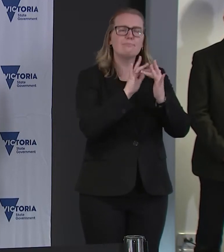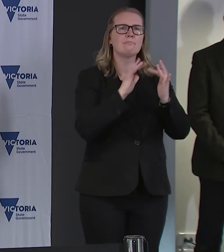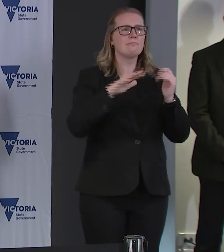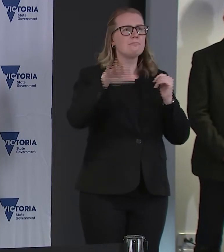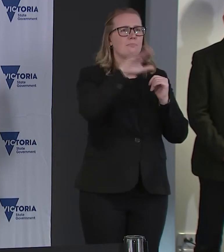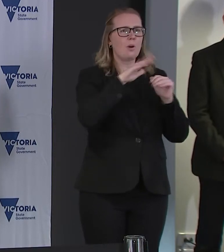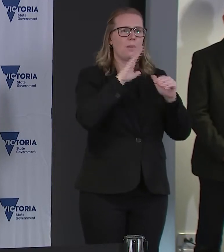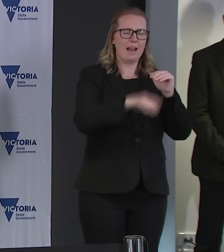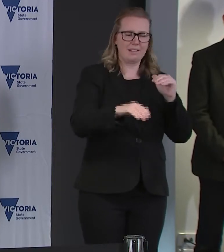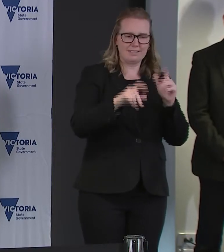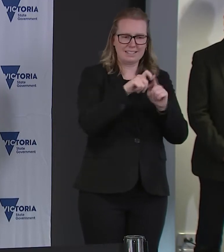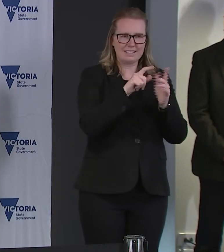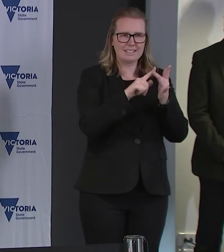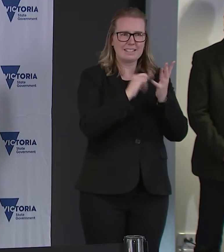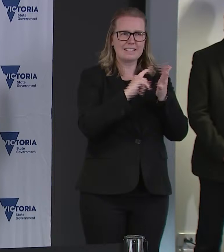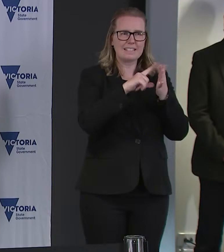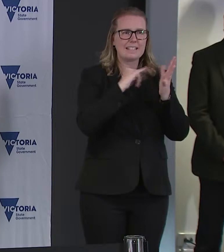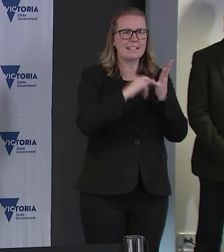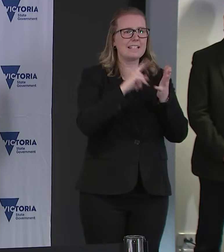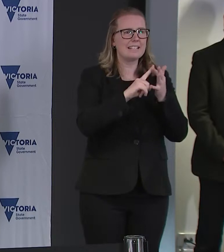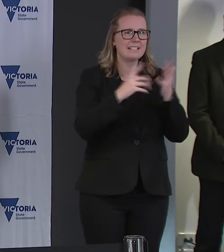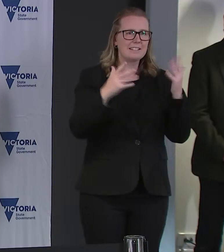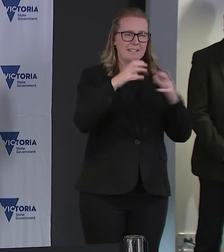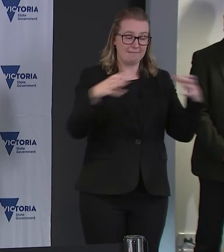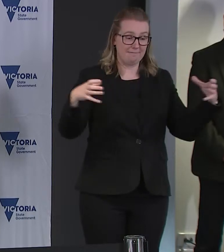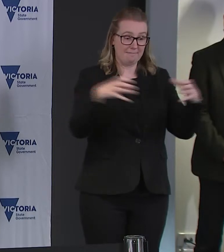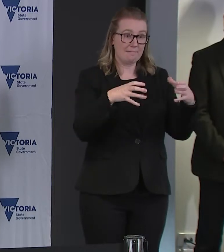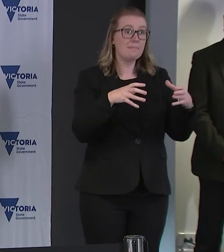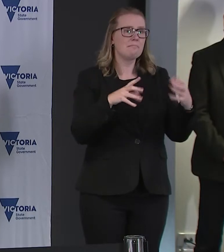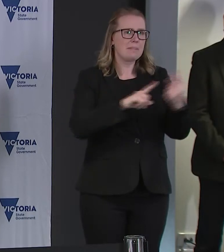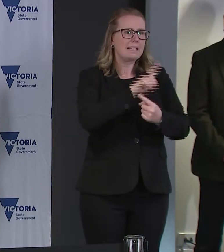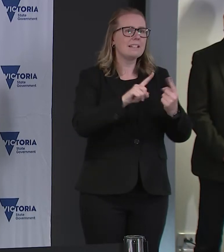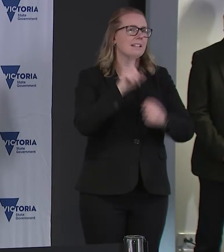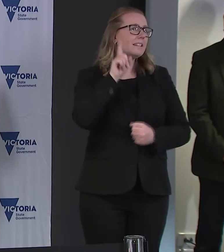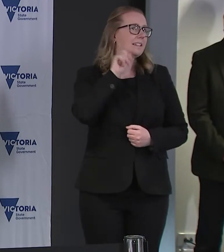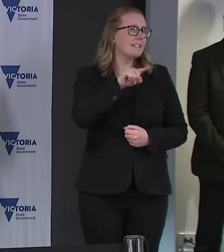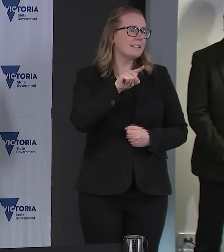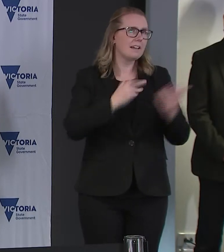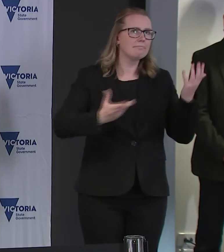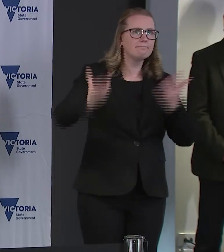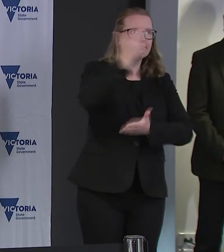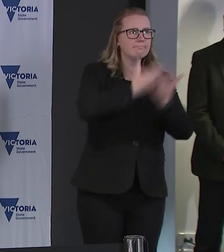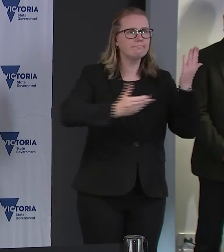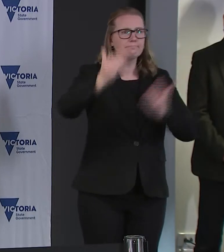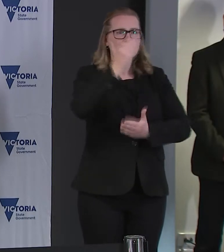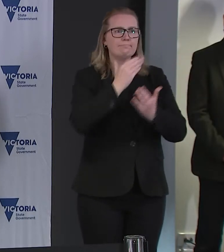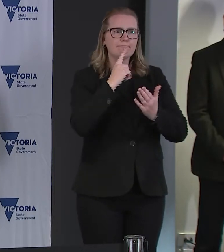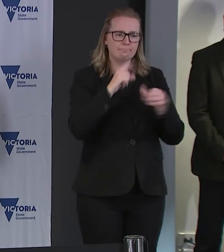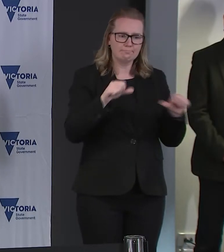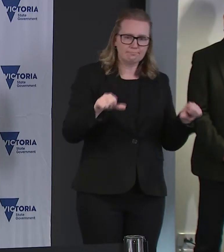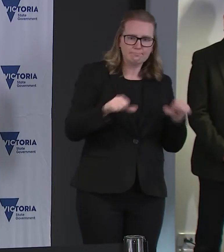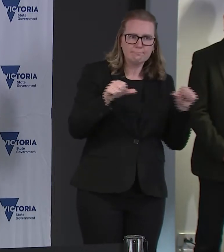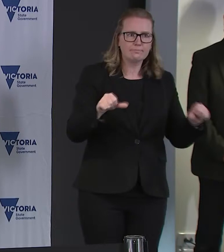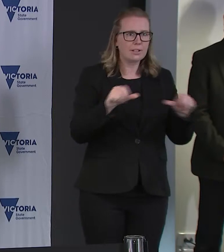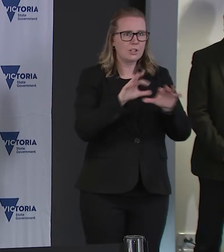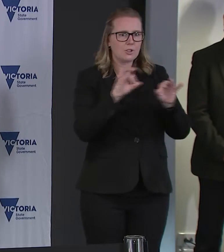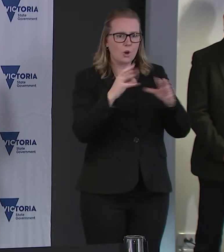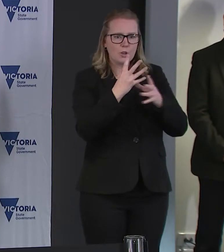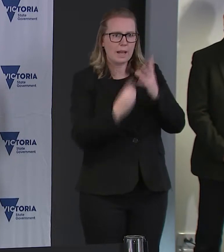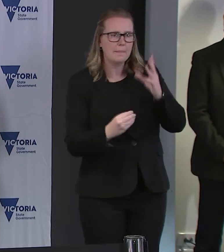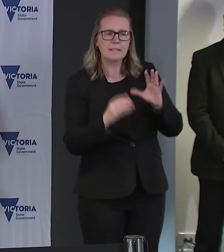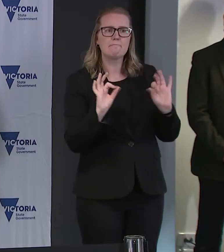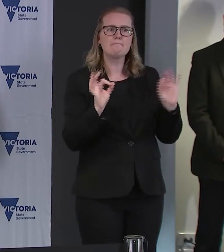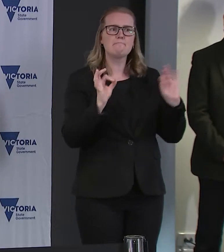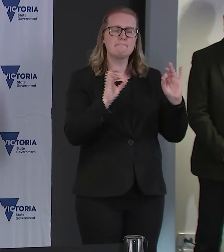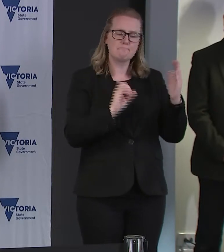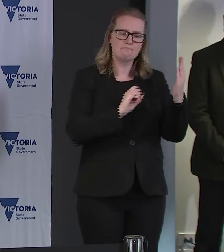Network Australia, met yesterday and are confident there are no gaps. All sequences are being or have been uploaded to